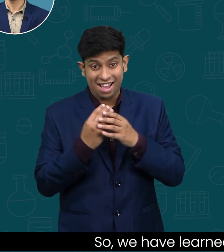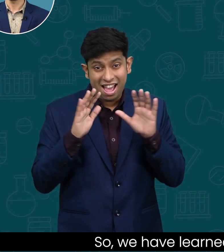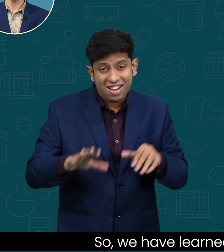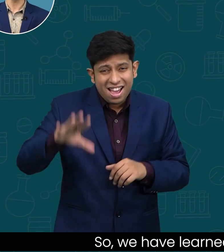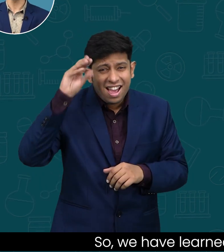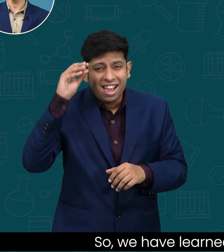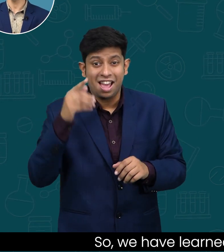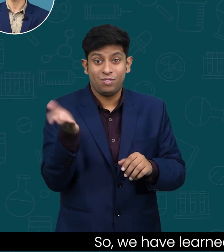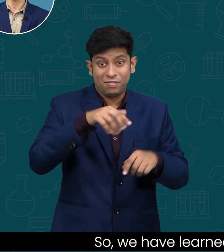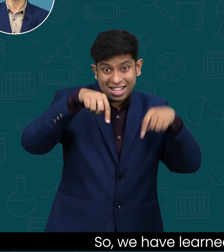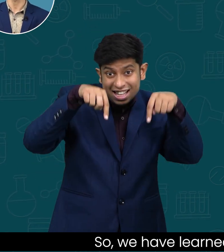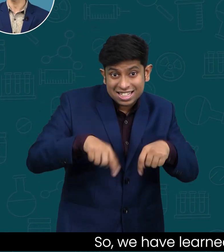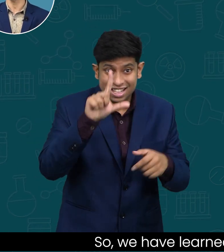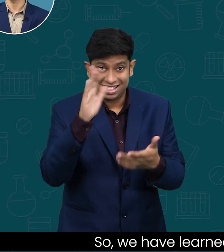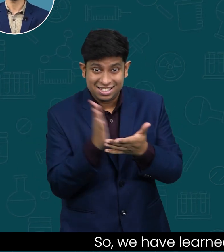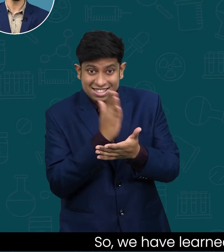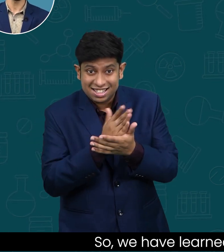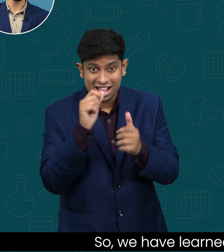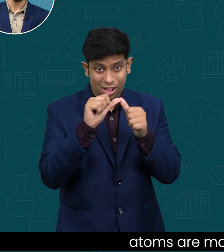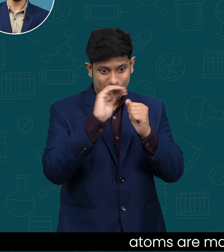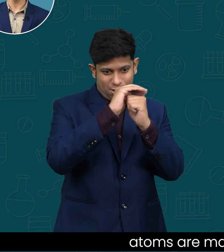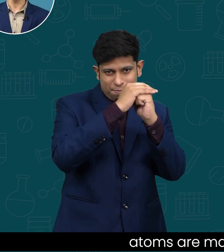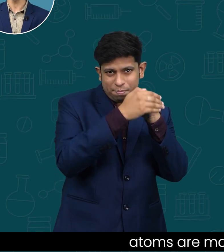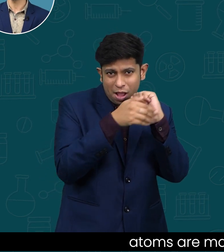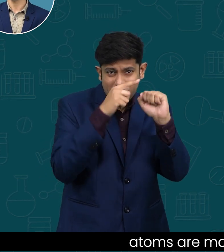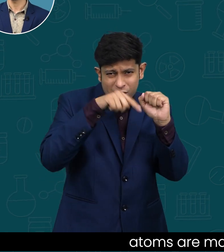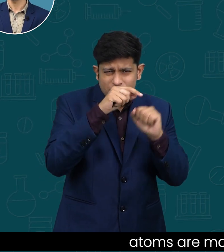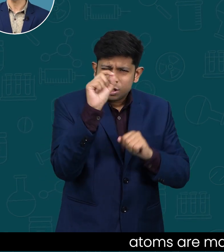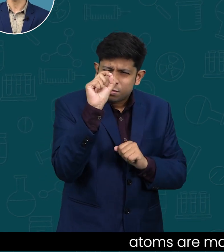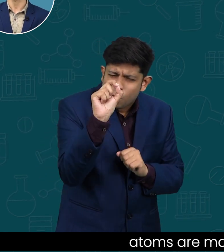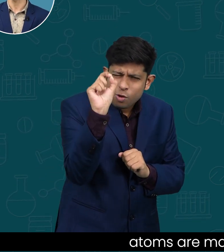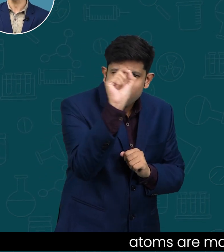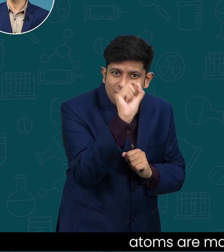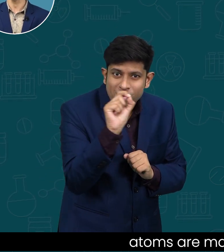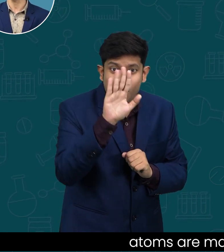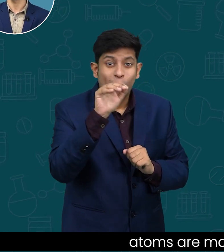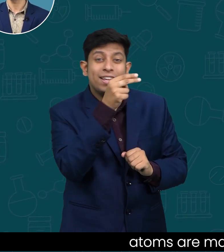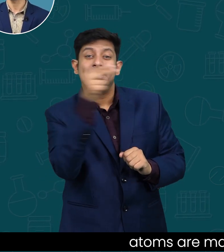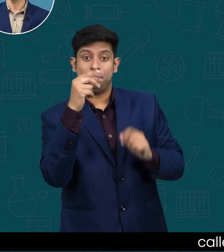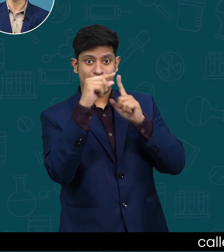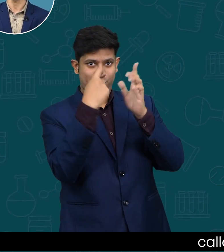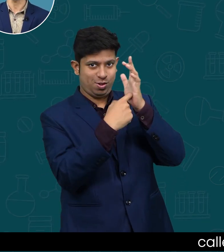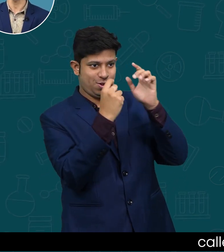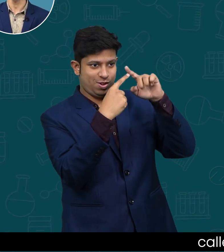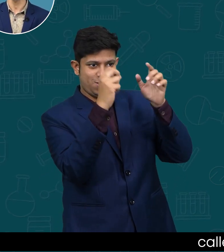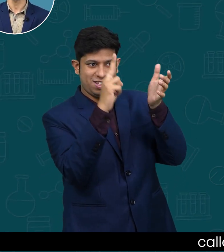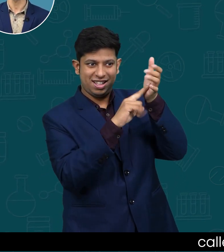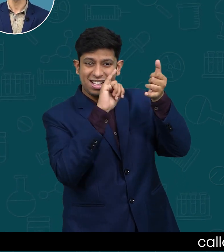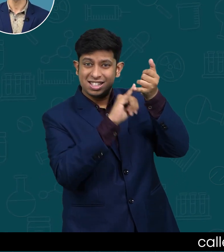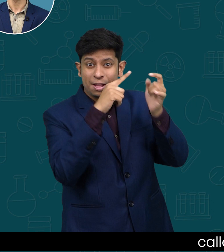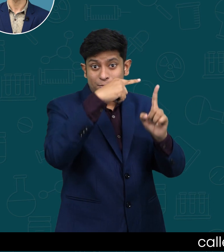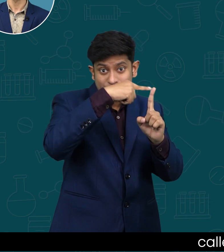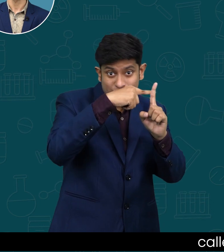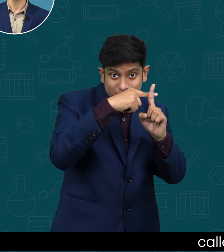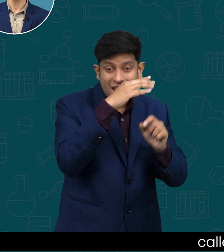So, we have learned from today's lesson that atoms are made of small particles called protons,